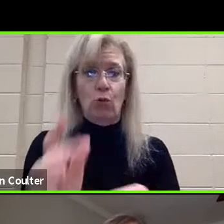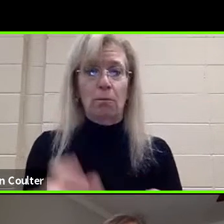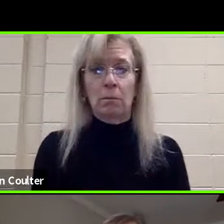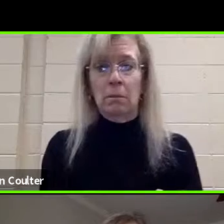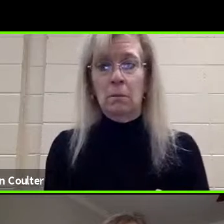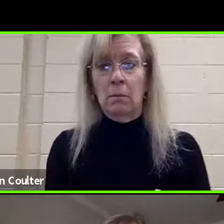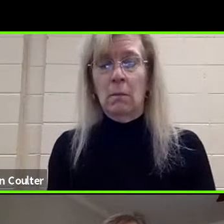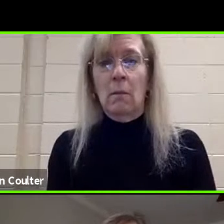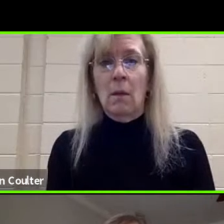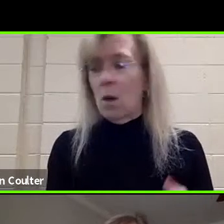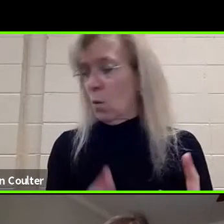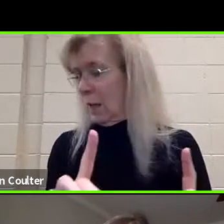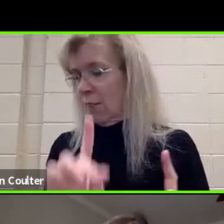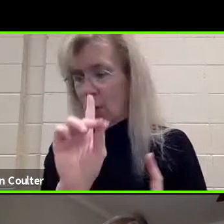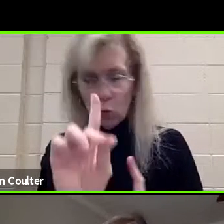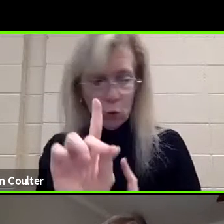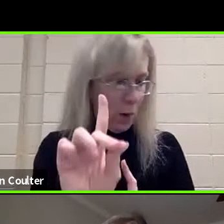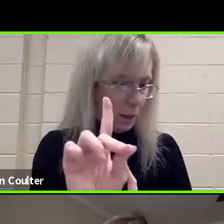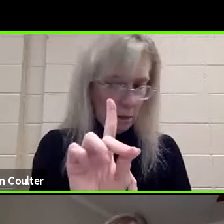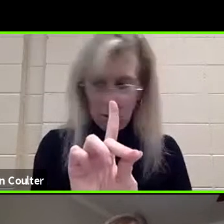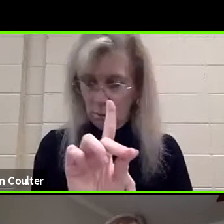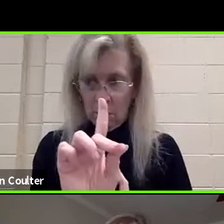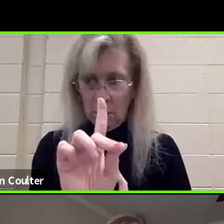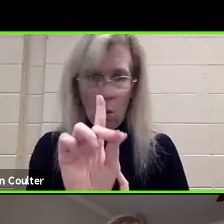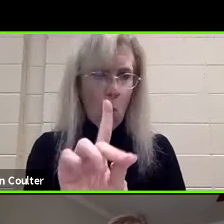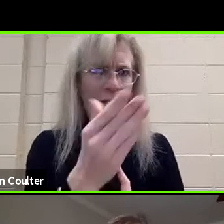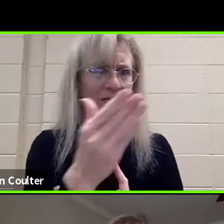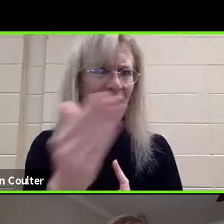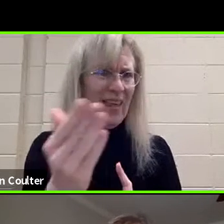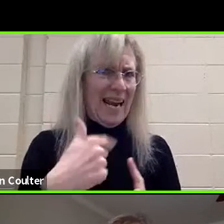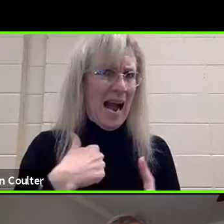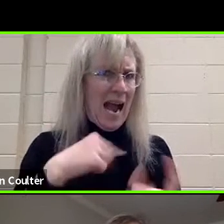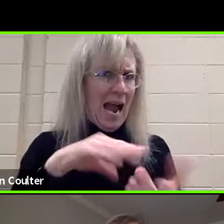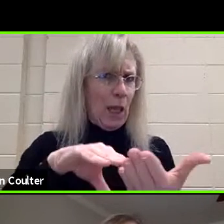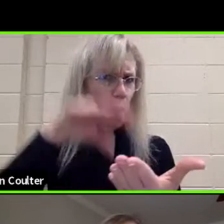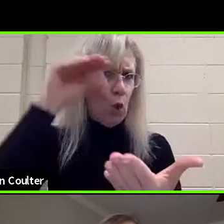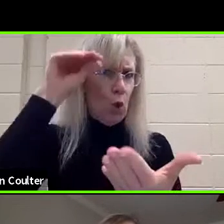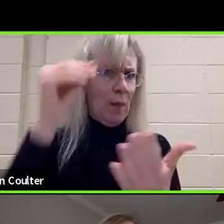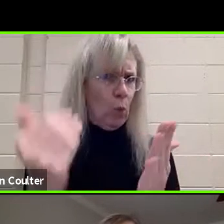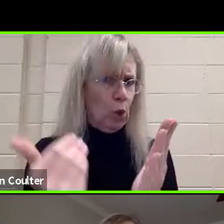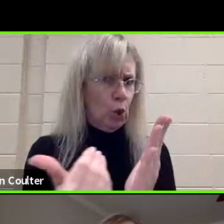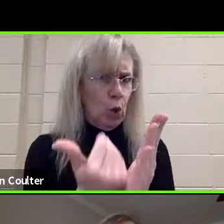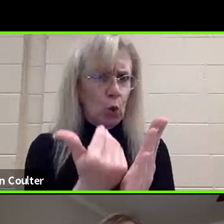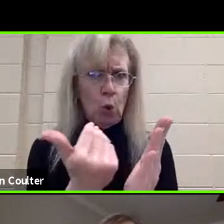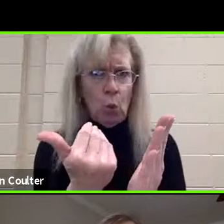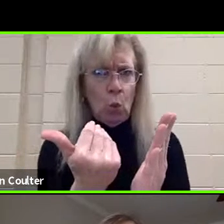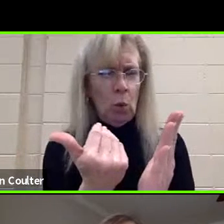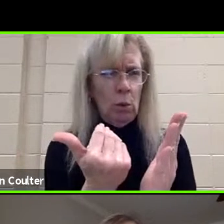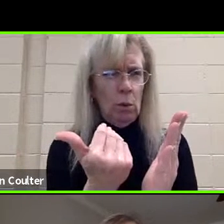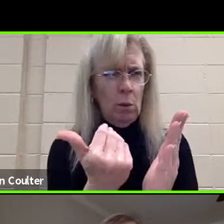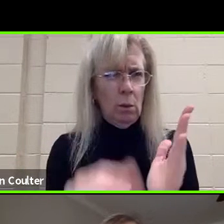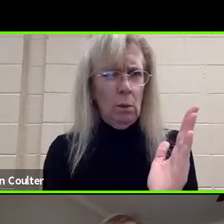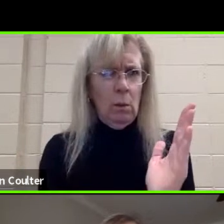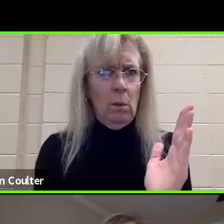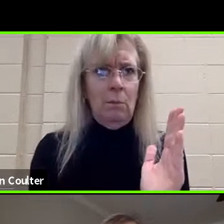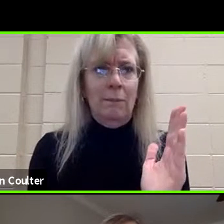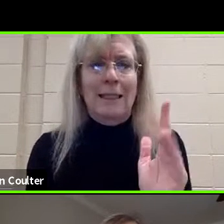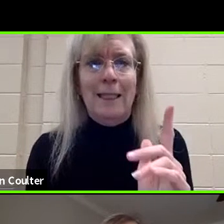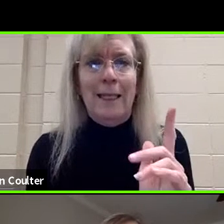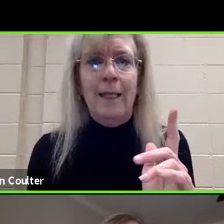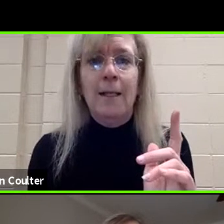Sure. And there's one thing I learned that was new.